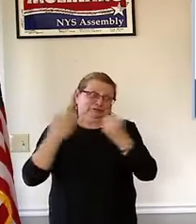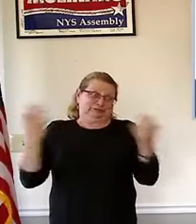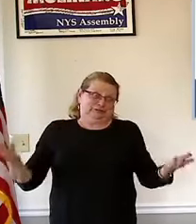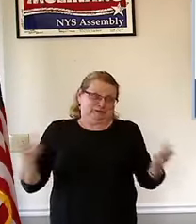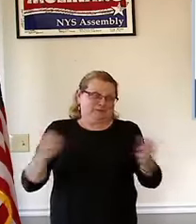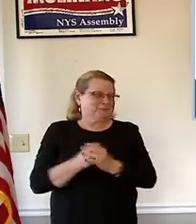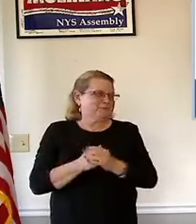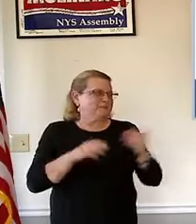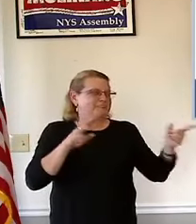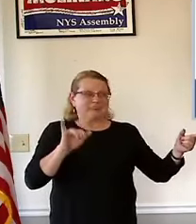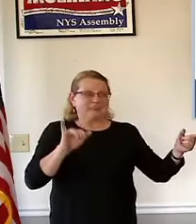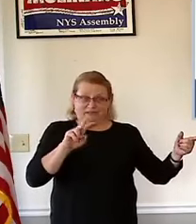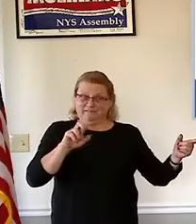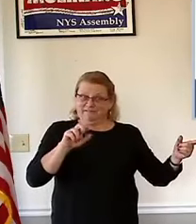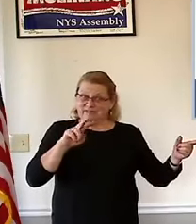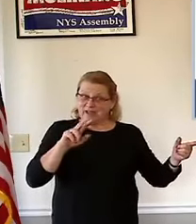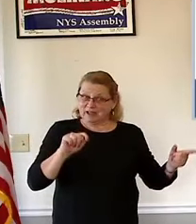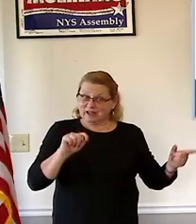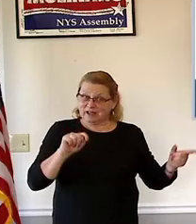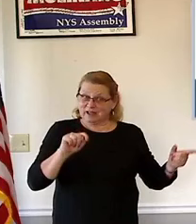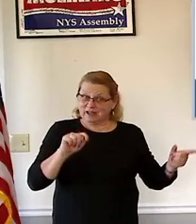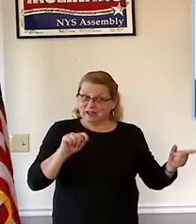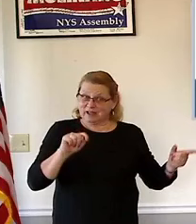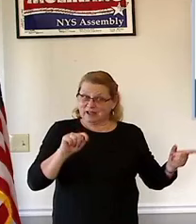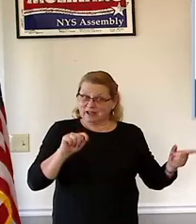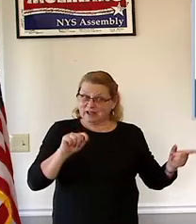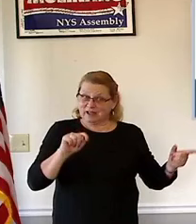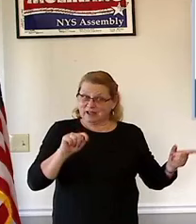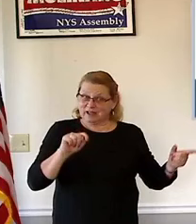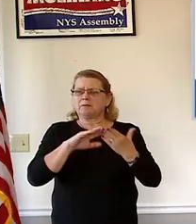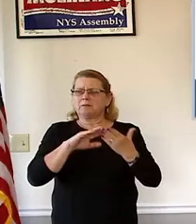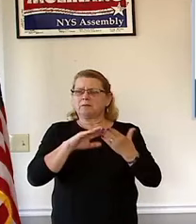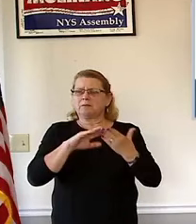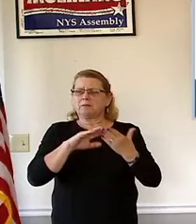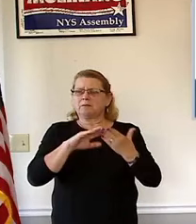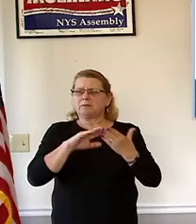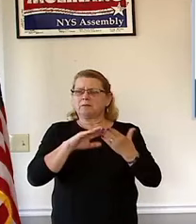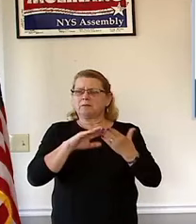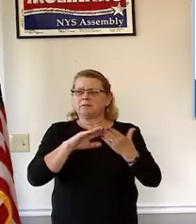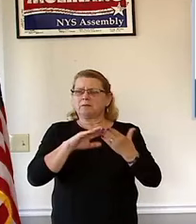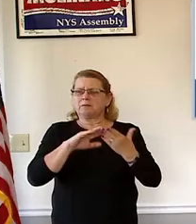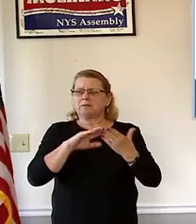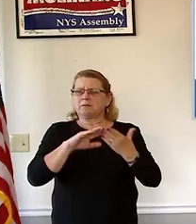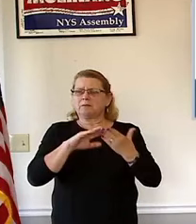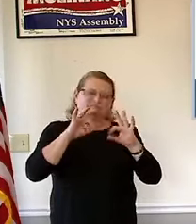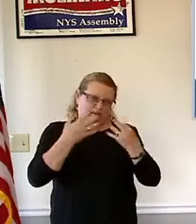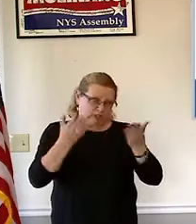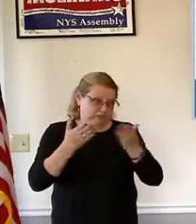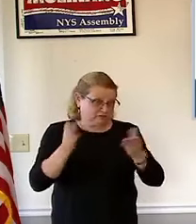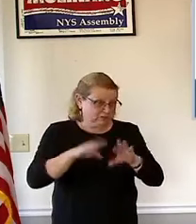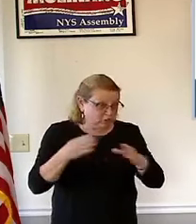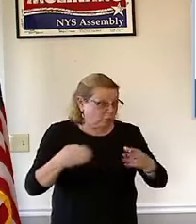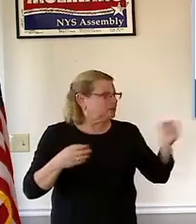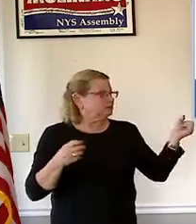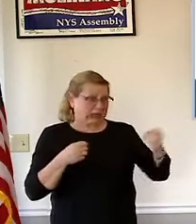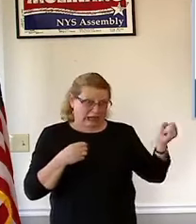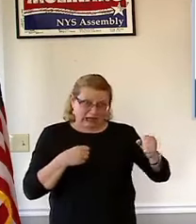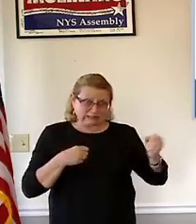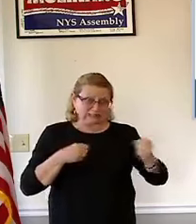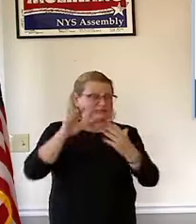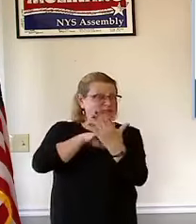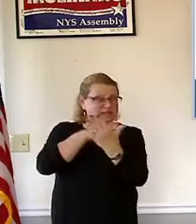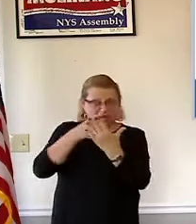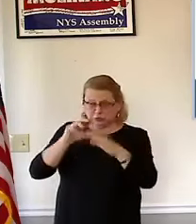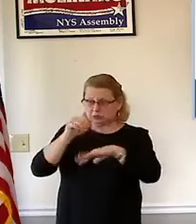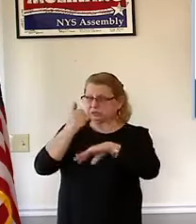Family Services open? Yes, but by appointment, so please call ahead. Schedule that appointment and you can come on in. But they are open and we've been providing